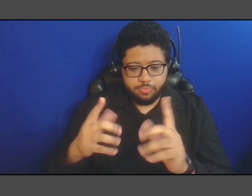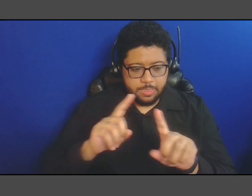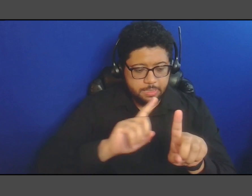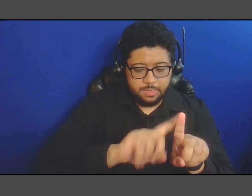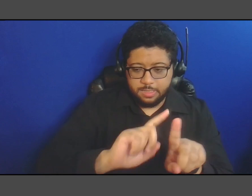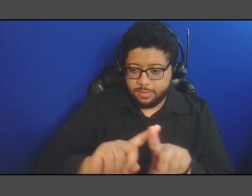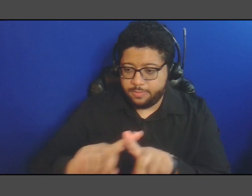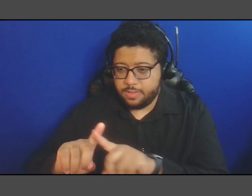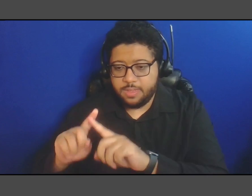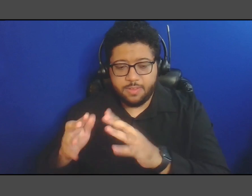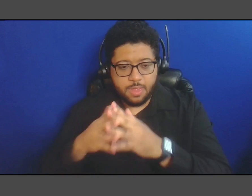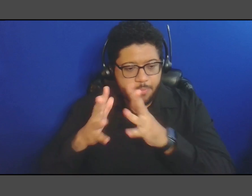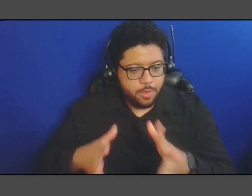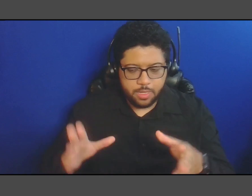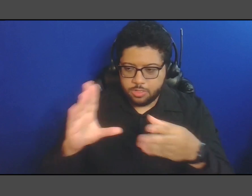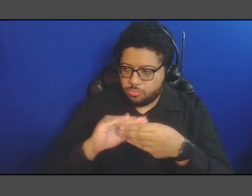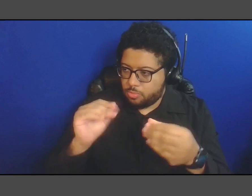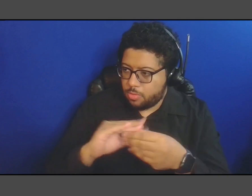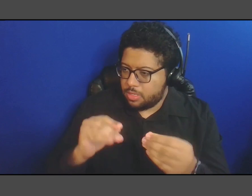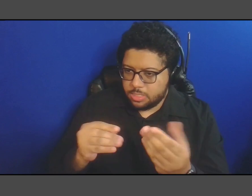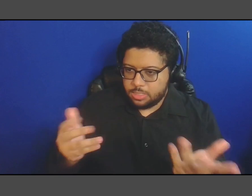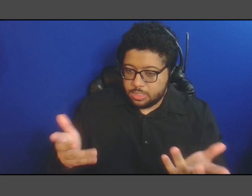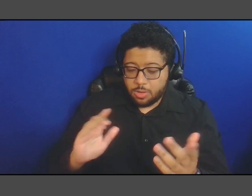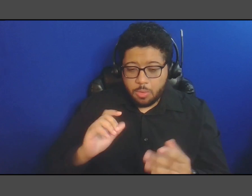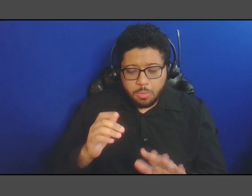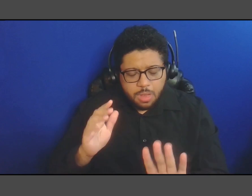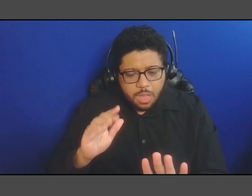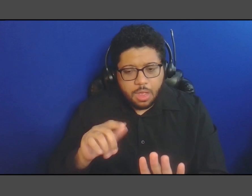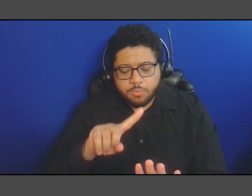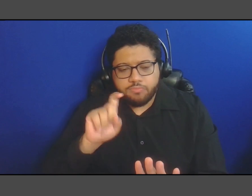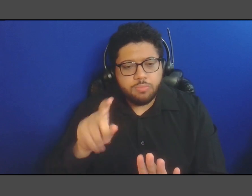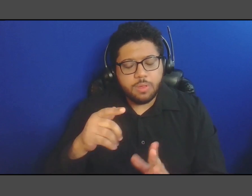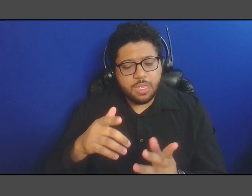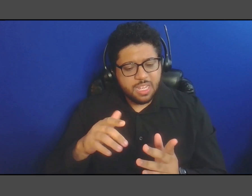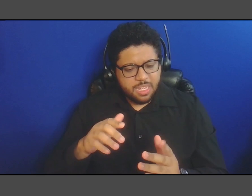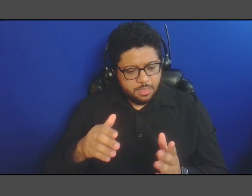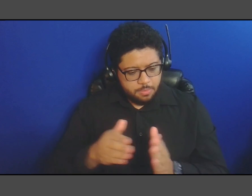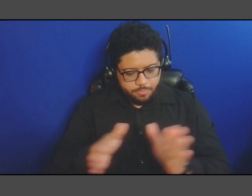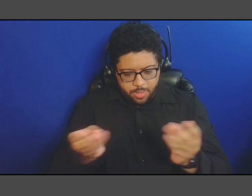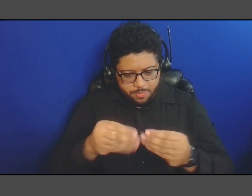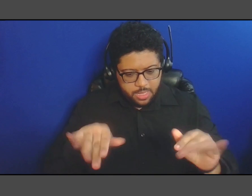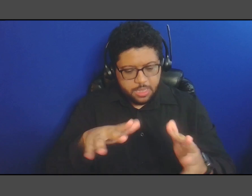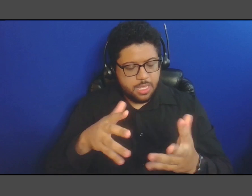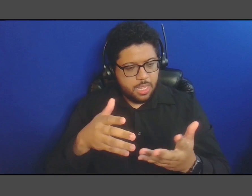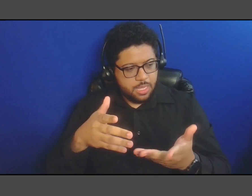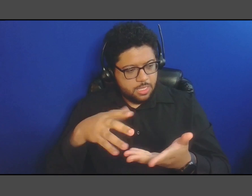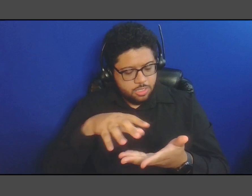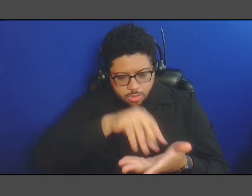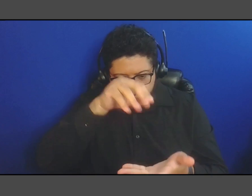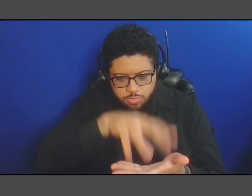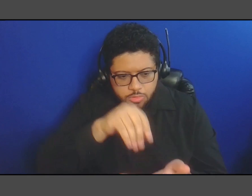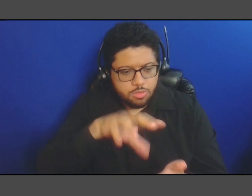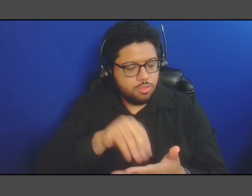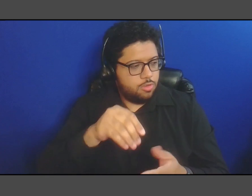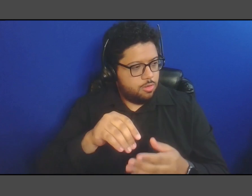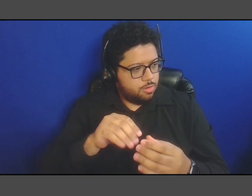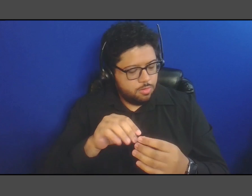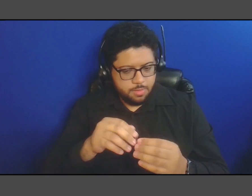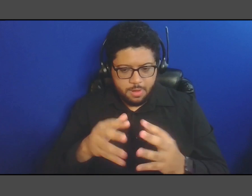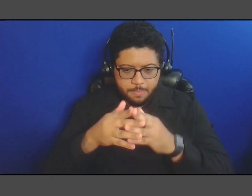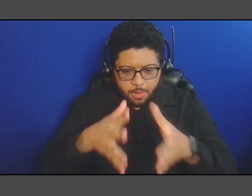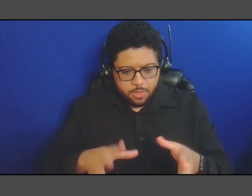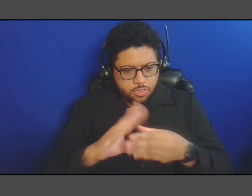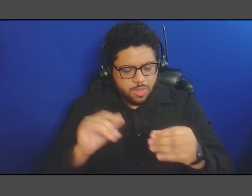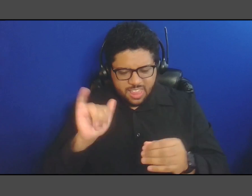important that our public lands are places where we can learn fuller and more accurate American stories? And so just for everyone, I